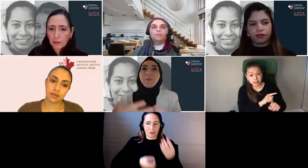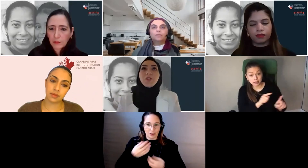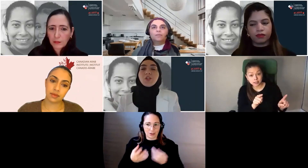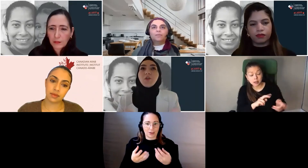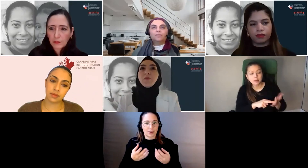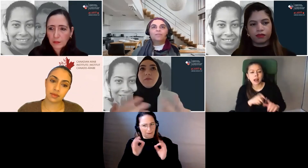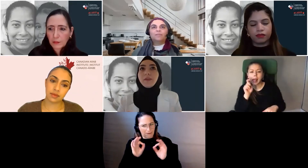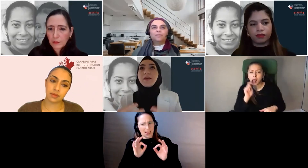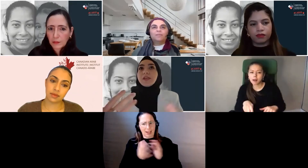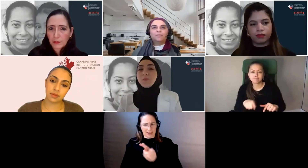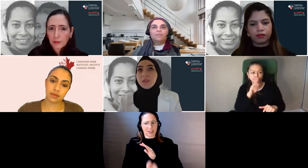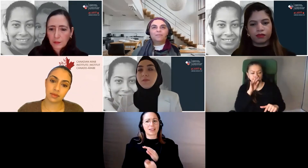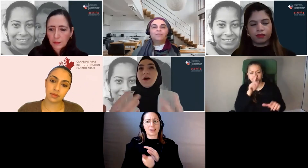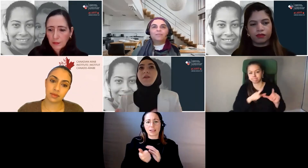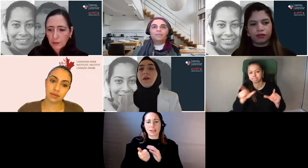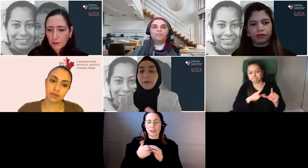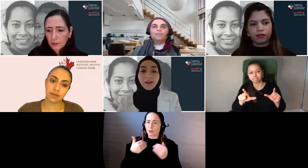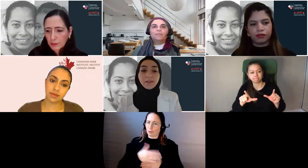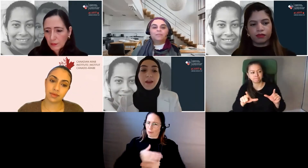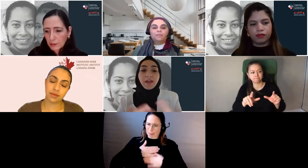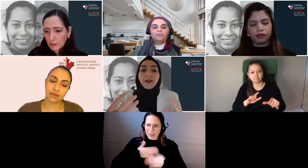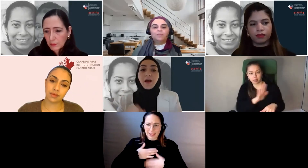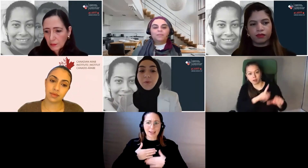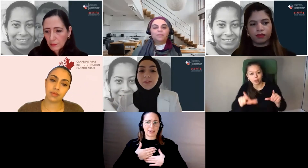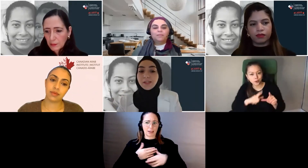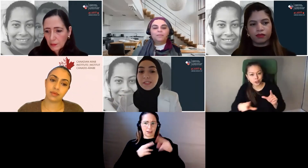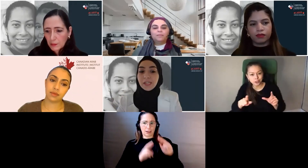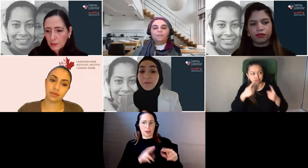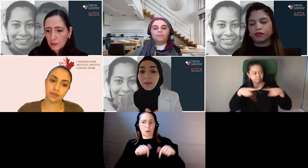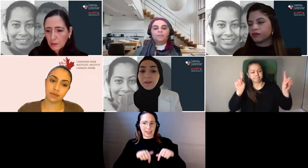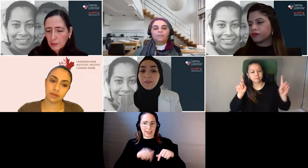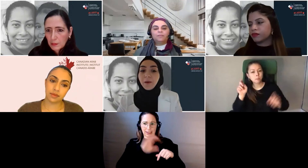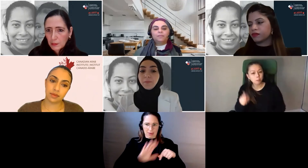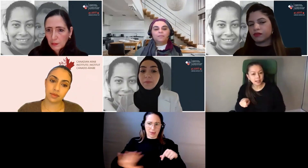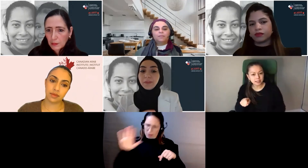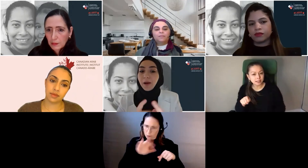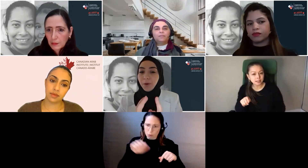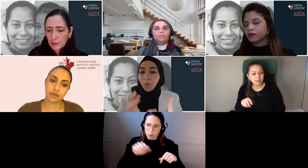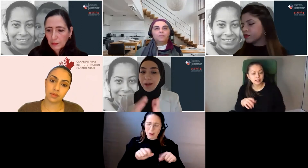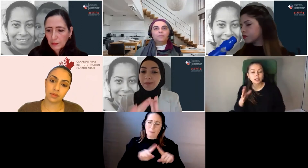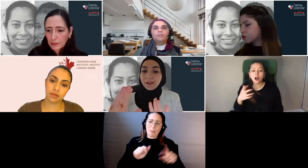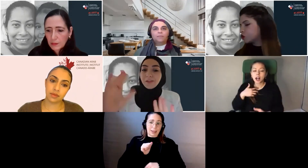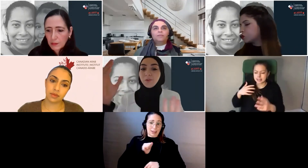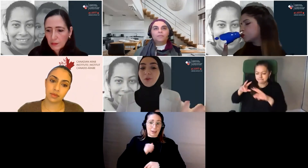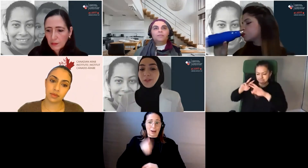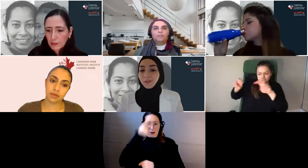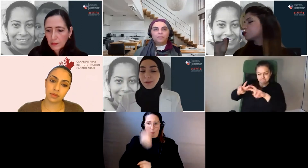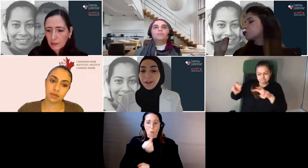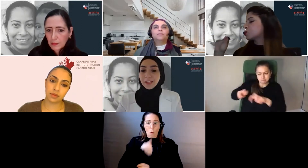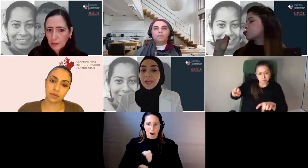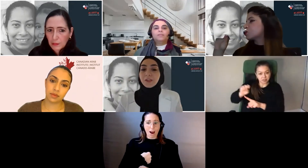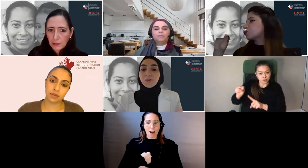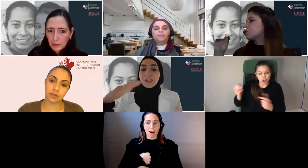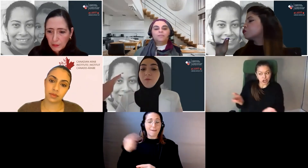the appreciation of everything has been done in Canada, I personally think that about what the ideal future would look